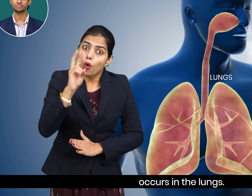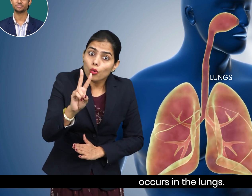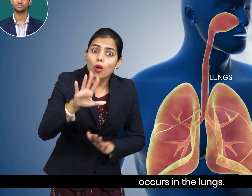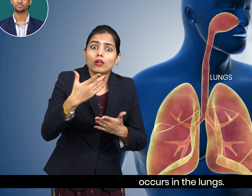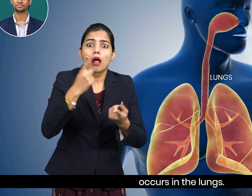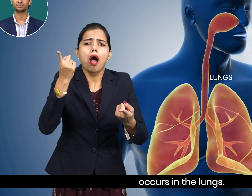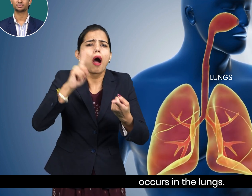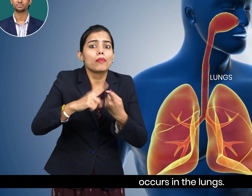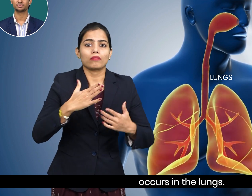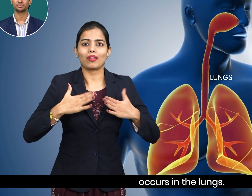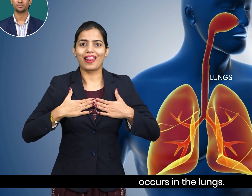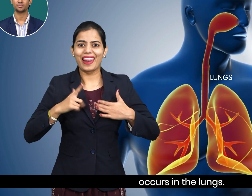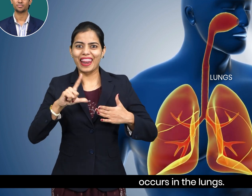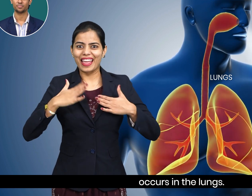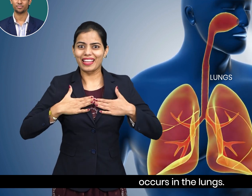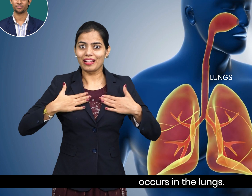lungs.